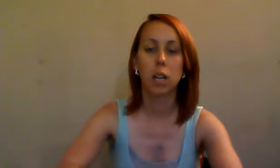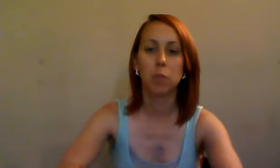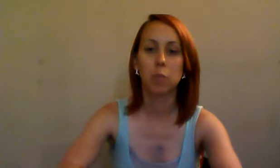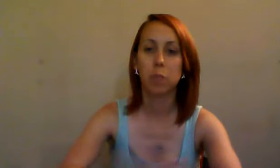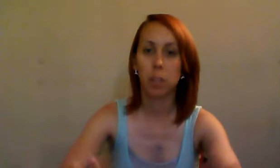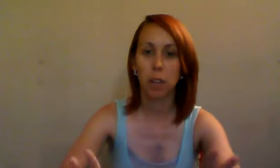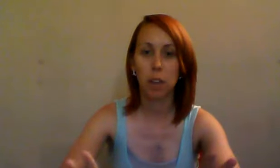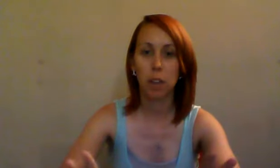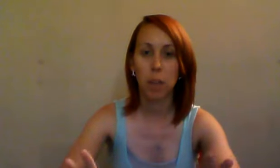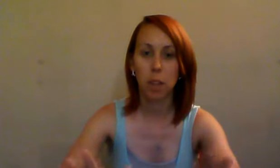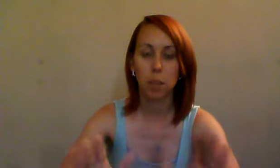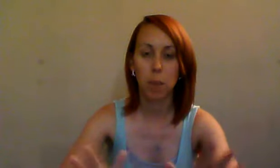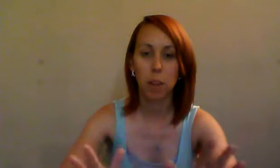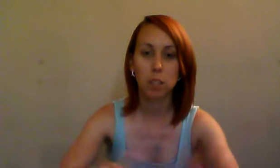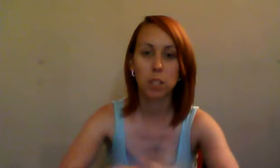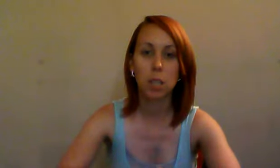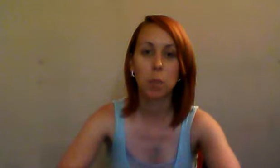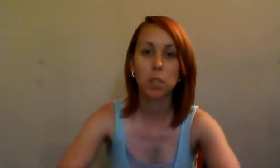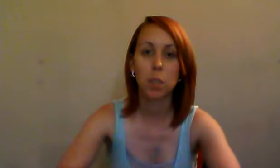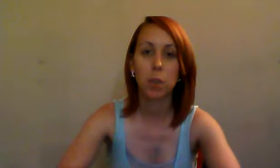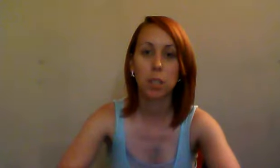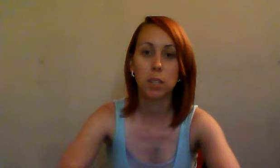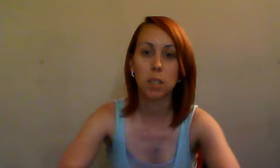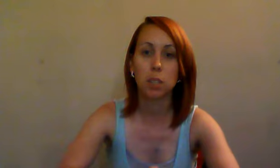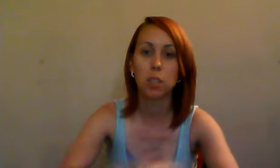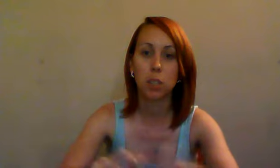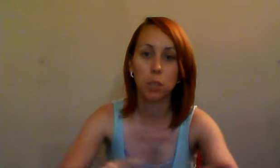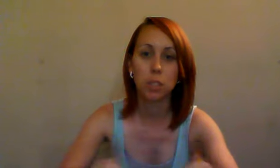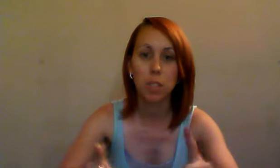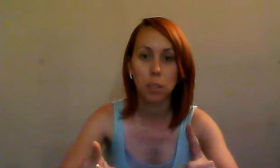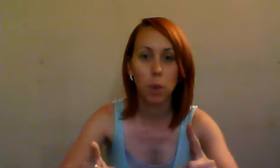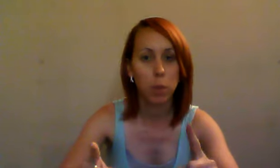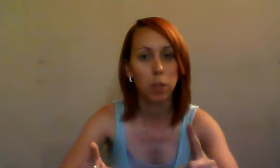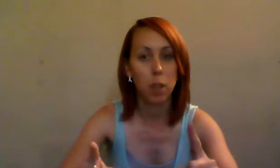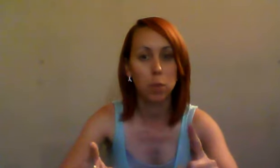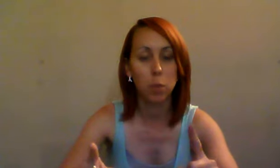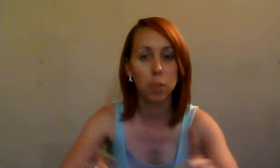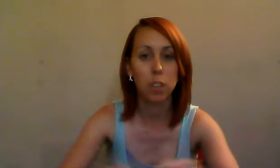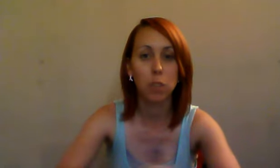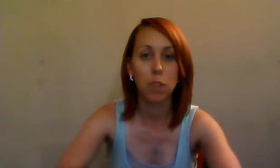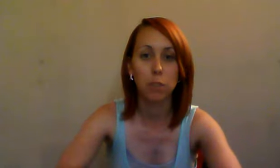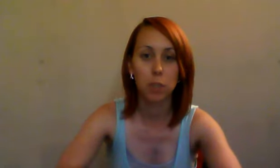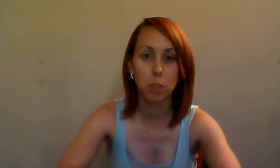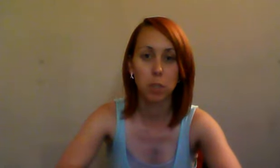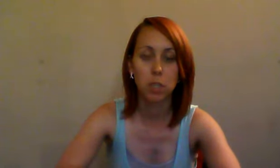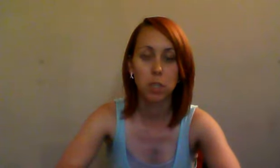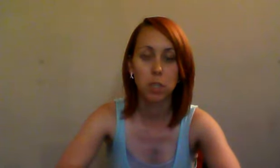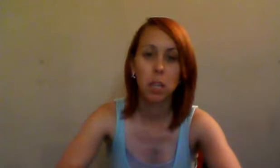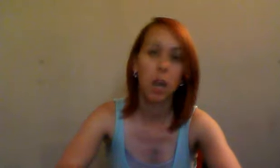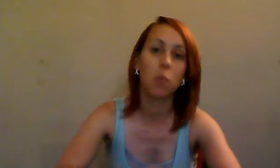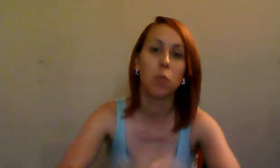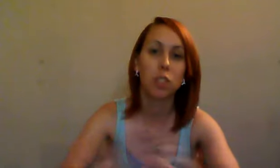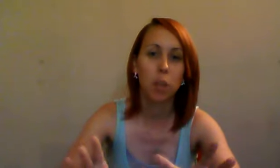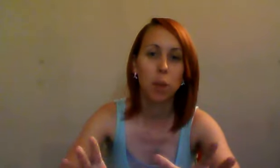From here on out, the patterns and the numbers get pretty standard, so you'll see that's why we only have one more video left for numbers. We'll get you all the way up to